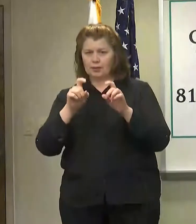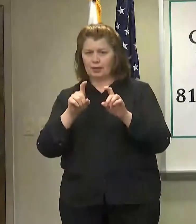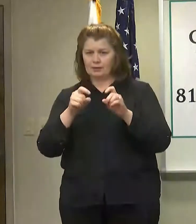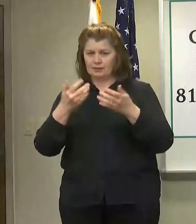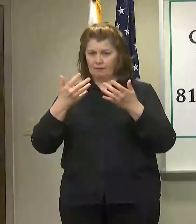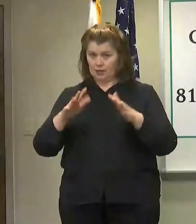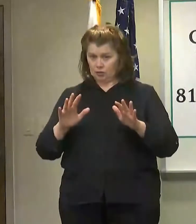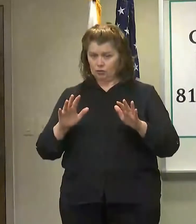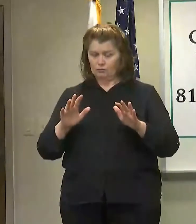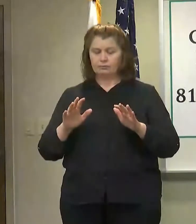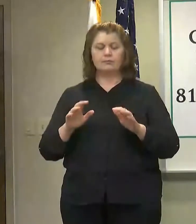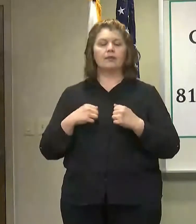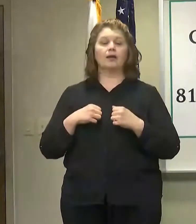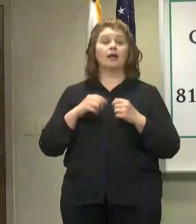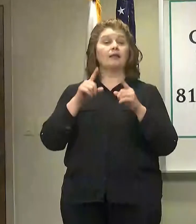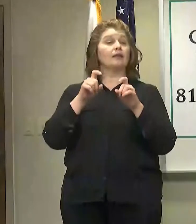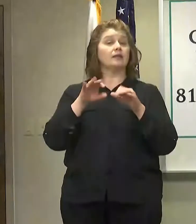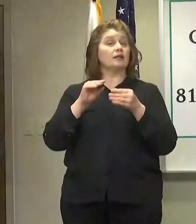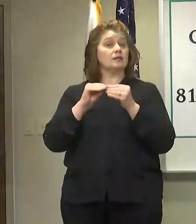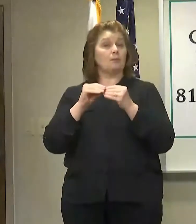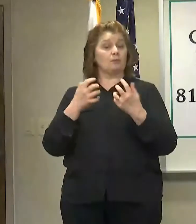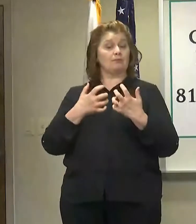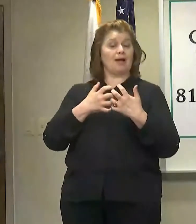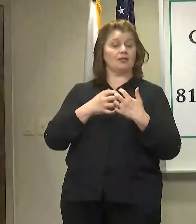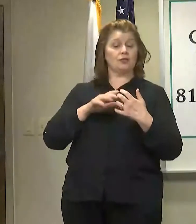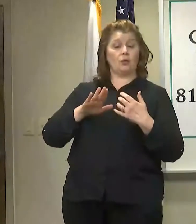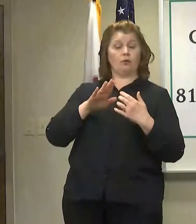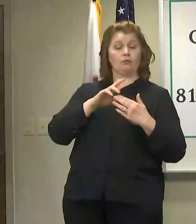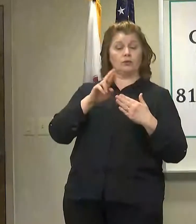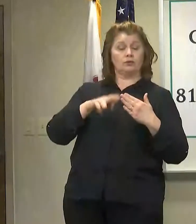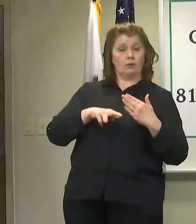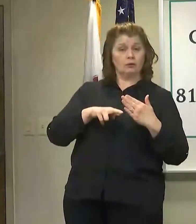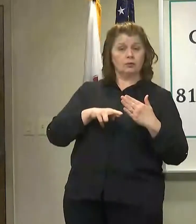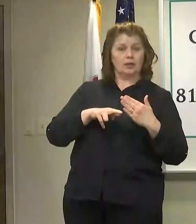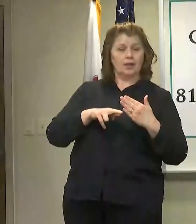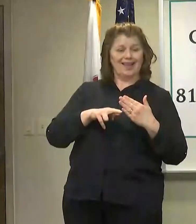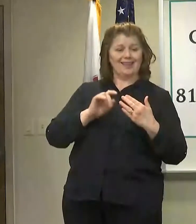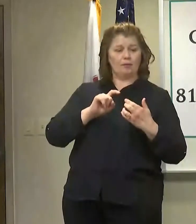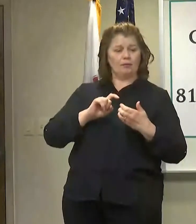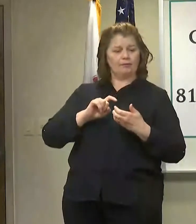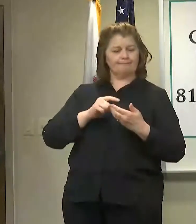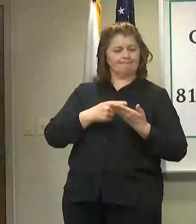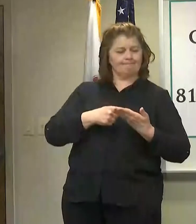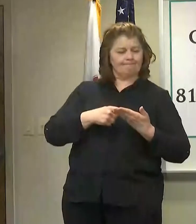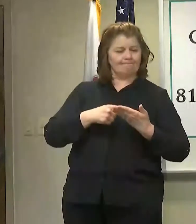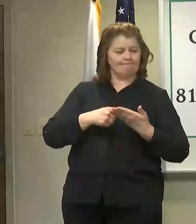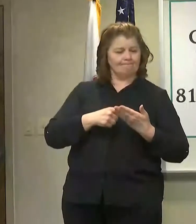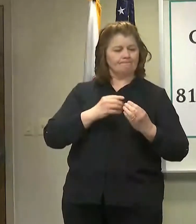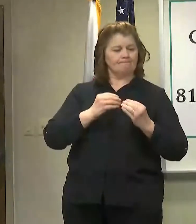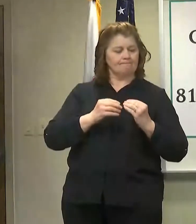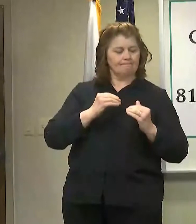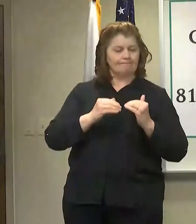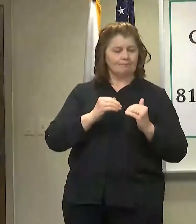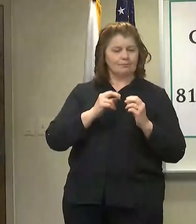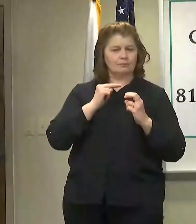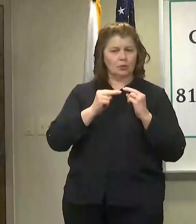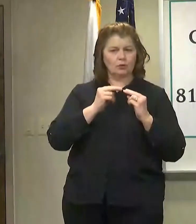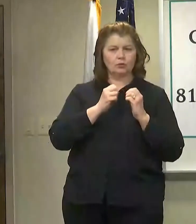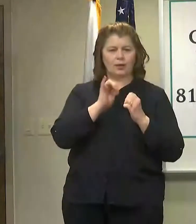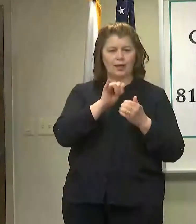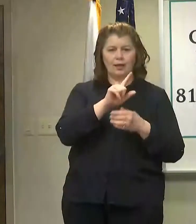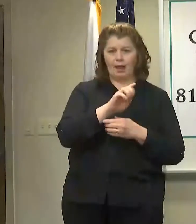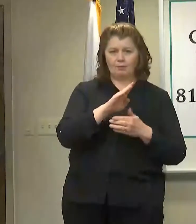tested. We have the test number that went with that, and we have been working with that lab to at least get paper copies as quickly